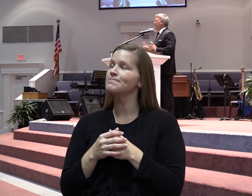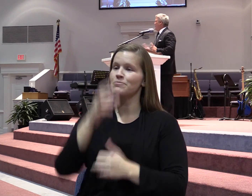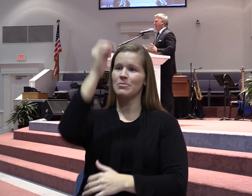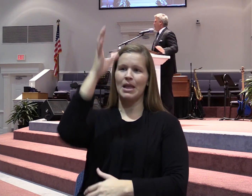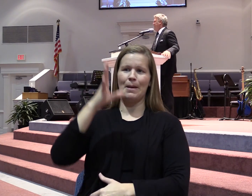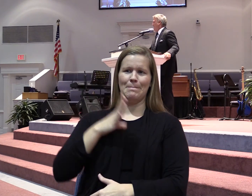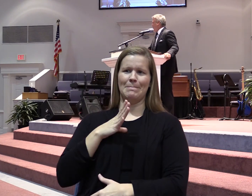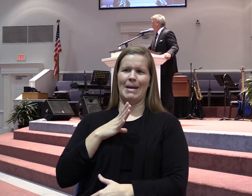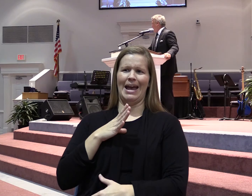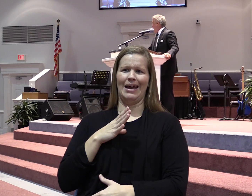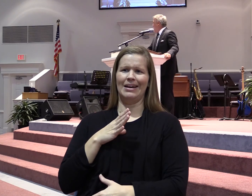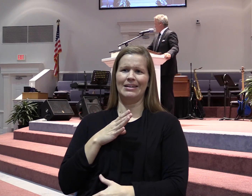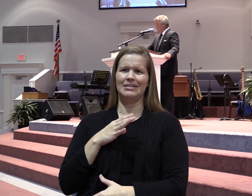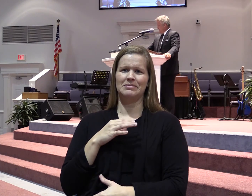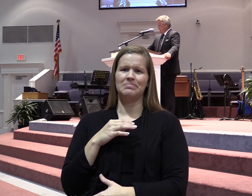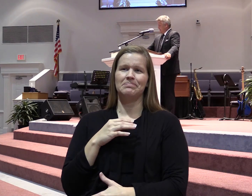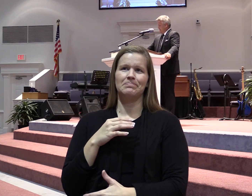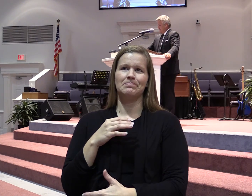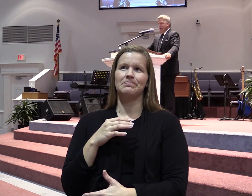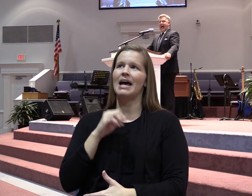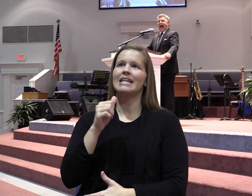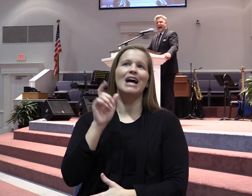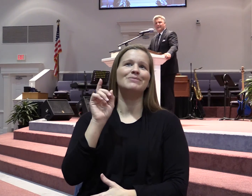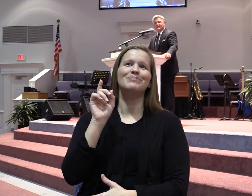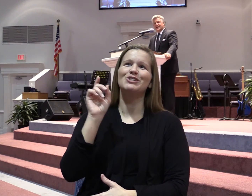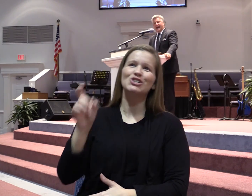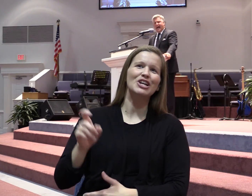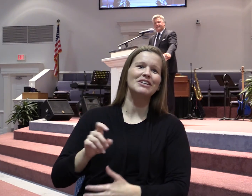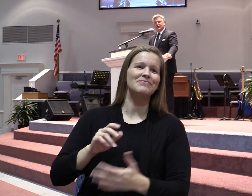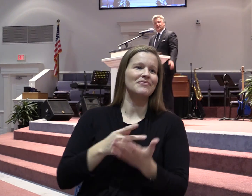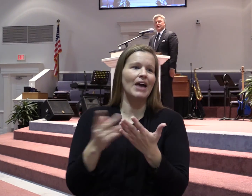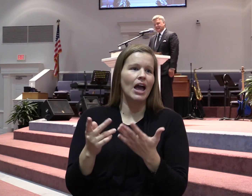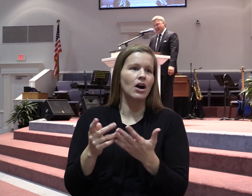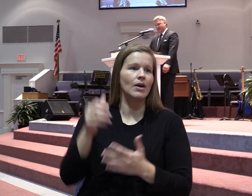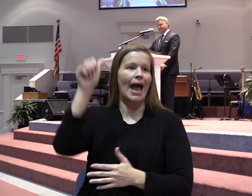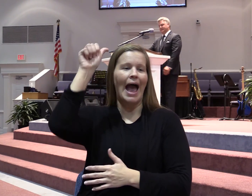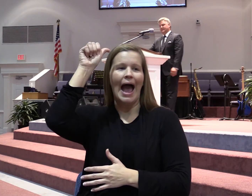Man was not predestined to fail. Adam did not have to